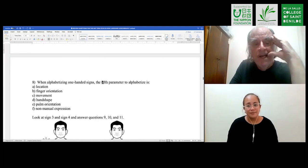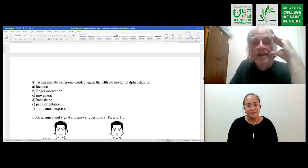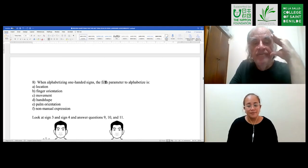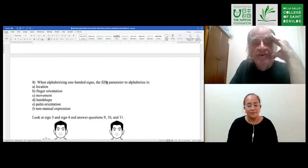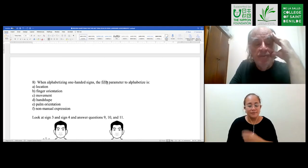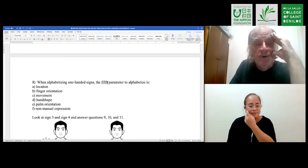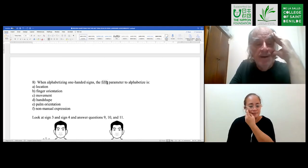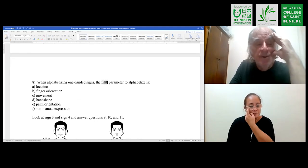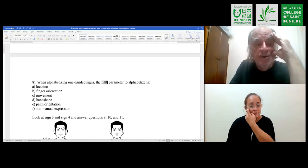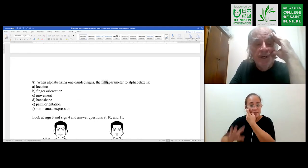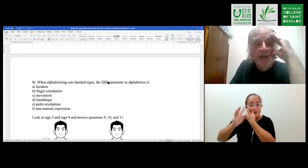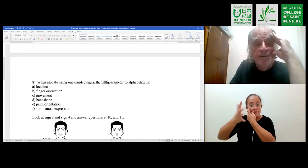And the 5th parameter is?